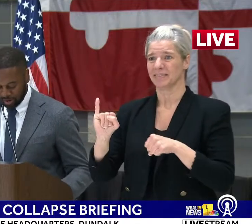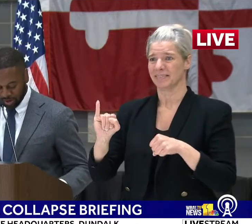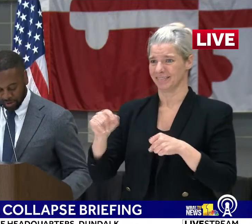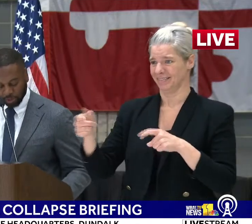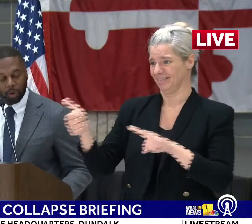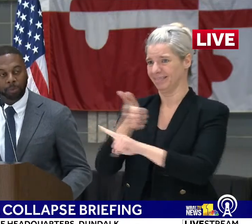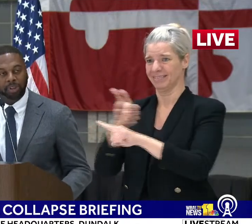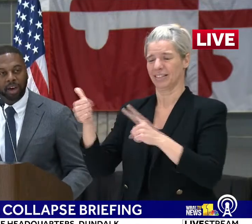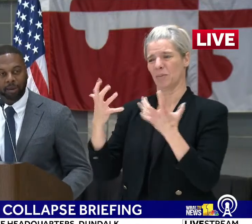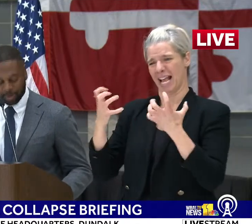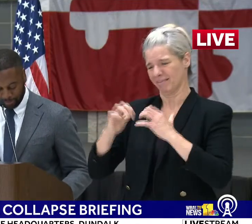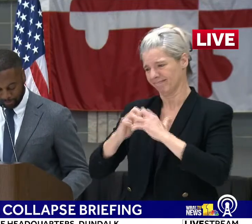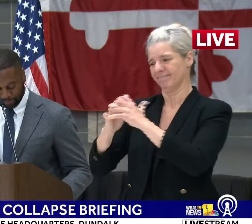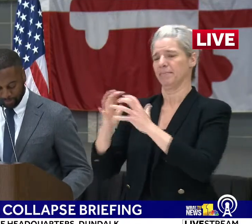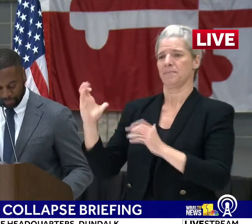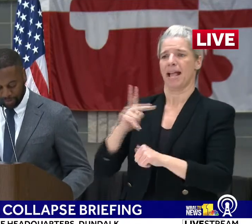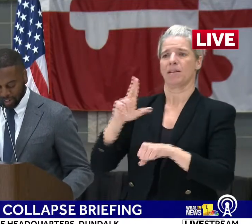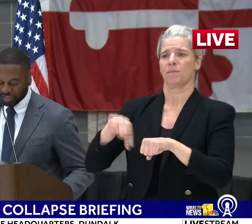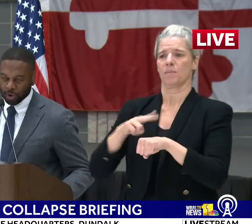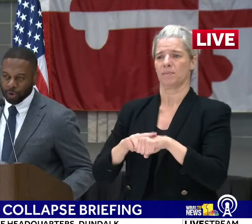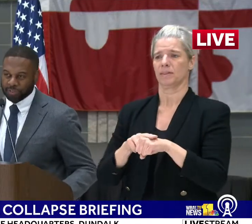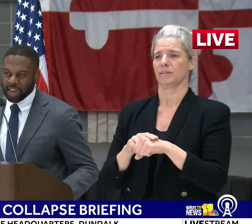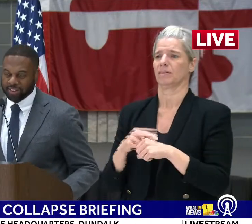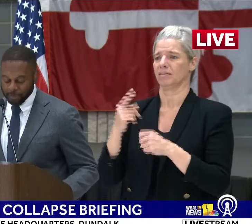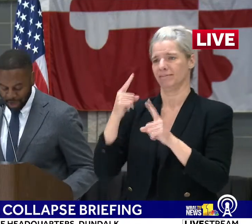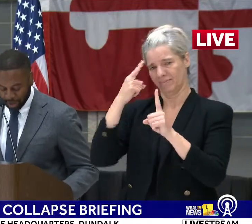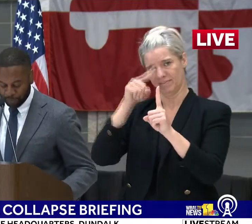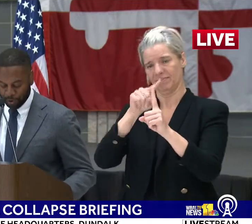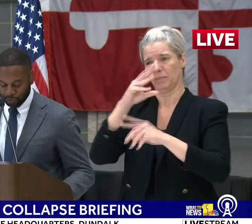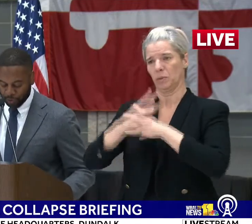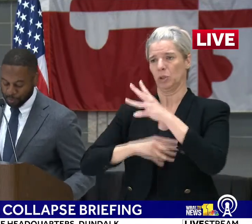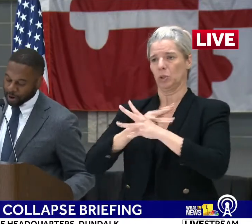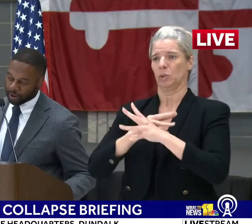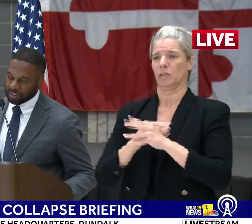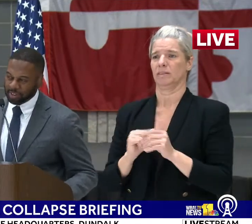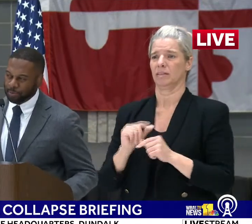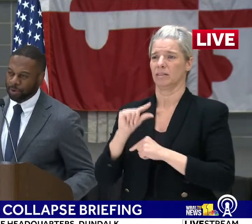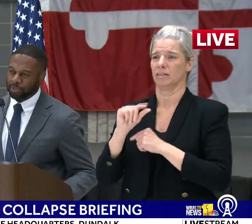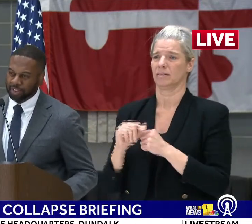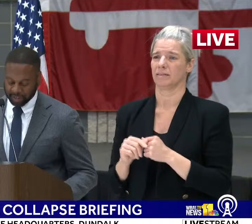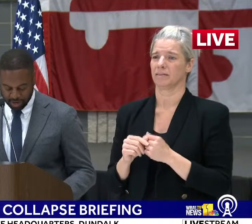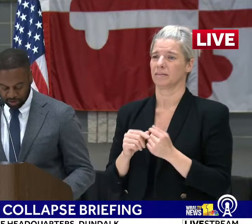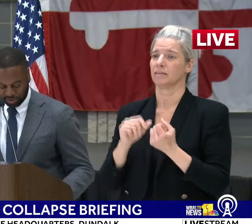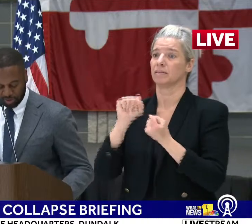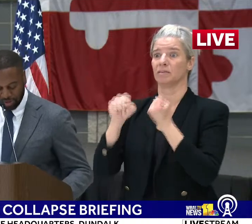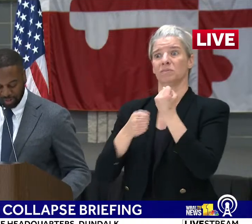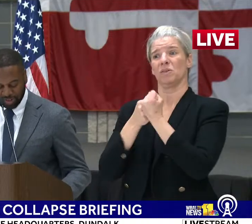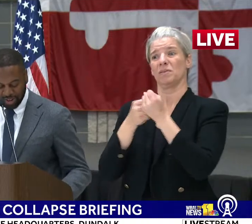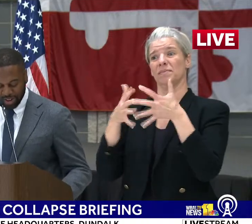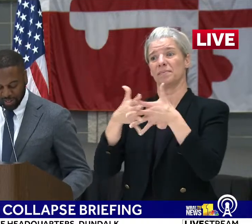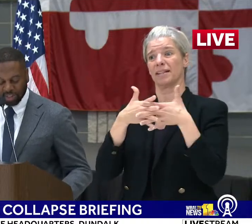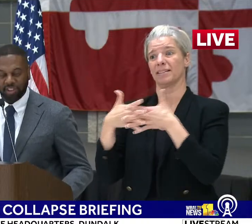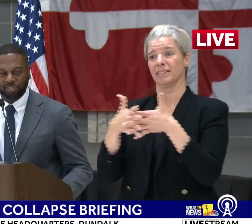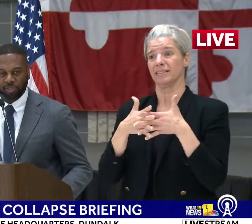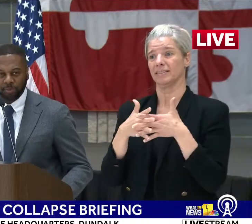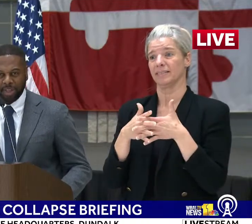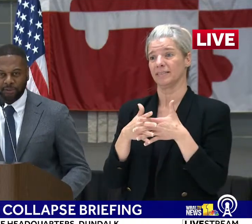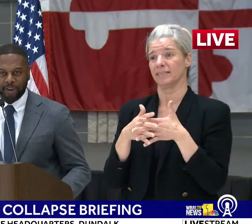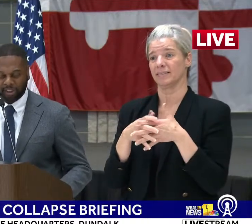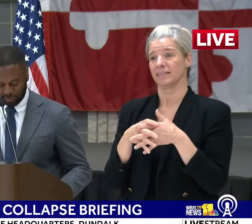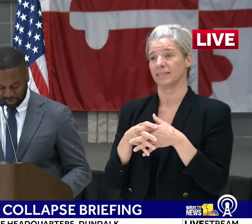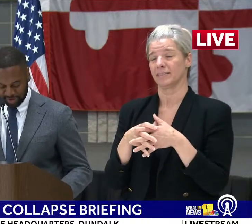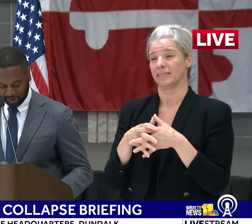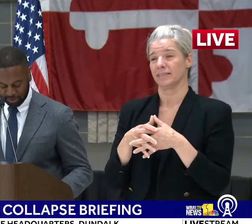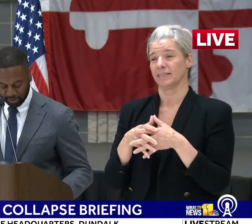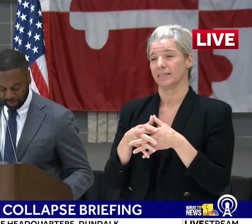the nation and to the global economy. It serves as a backbone for Americans' emerging industries in the